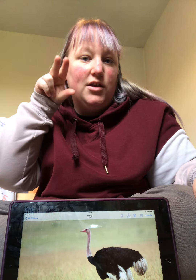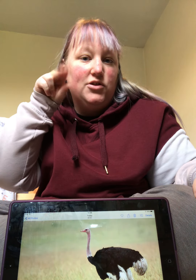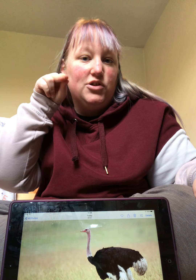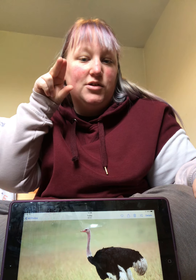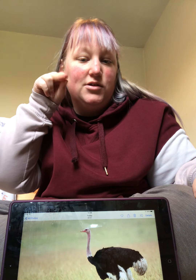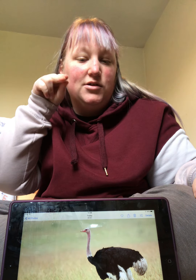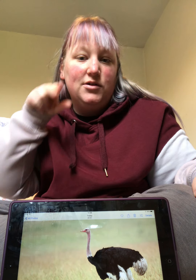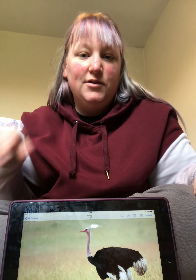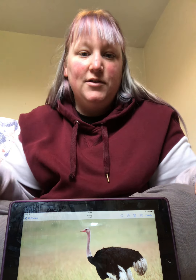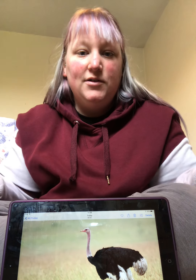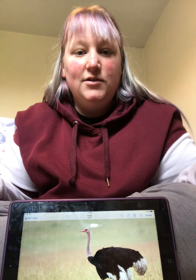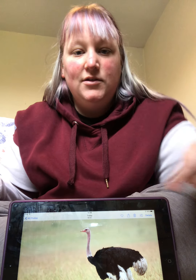Ostrich.